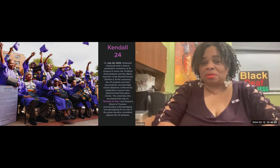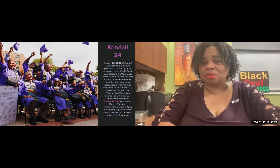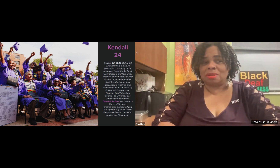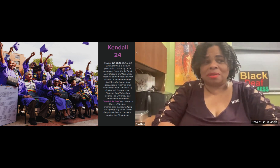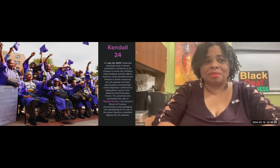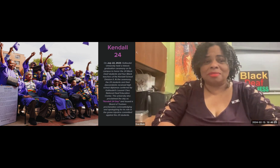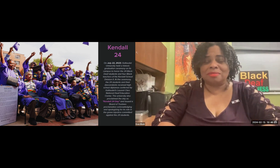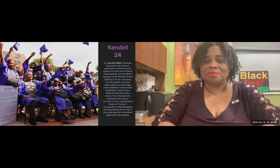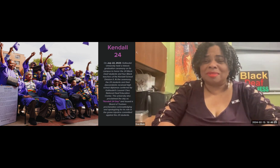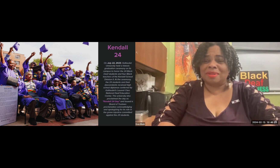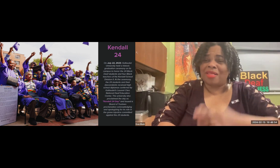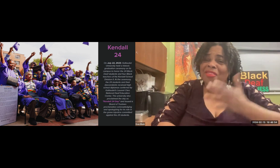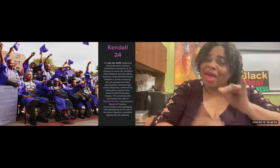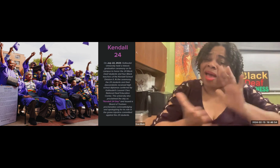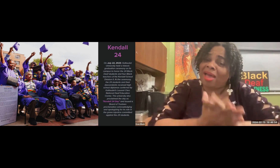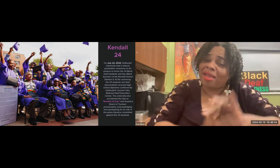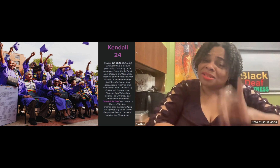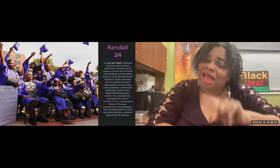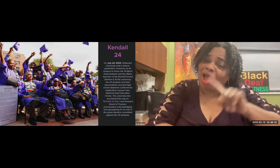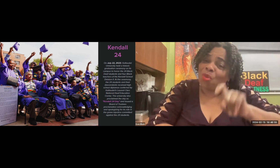school diploma?